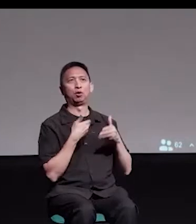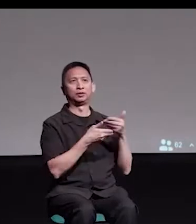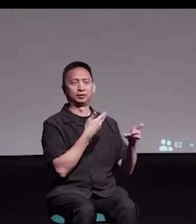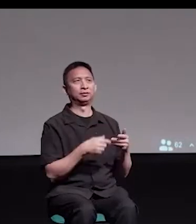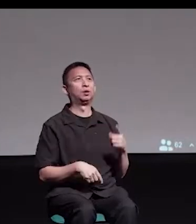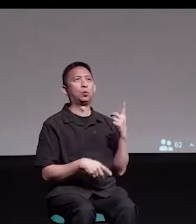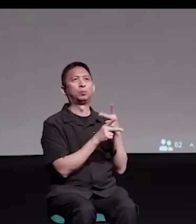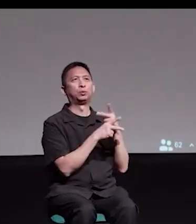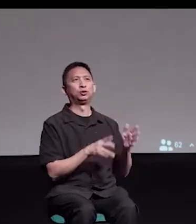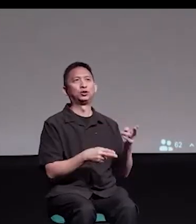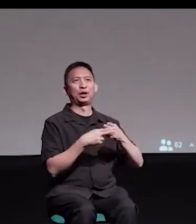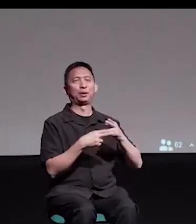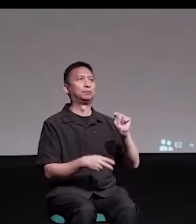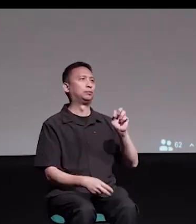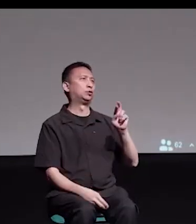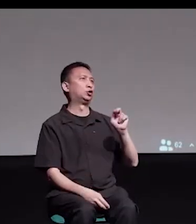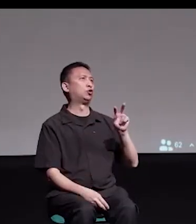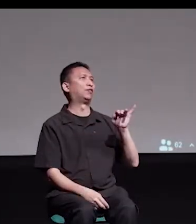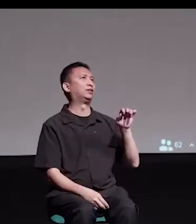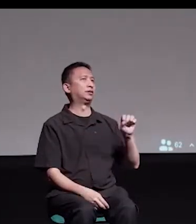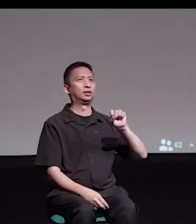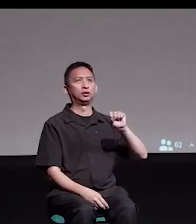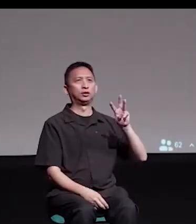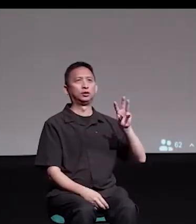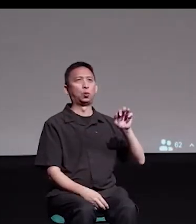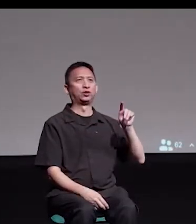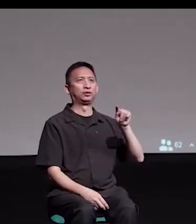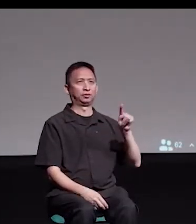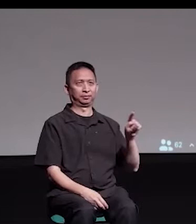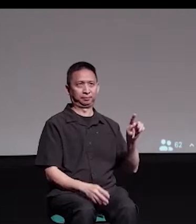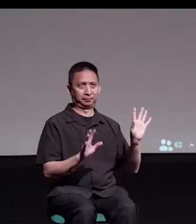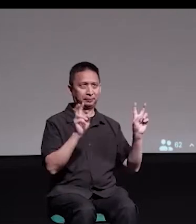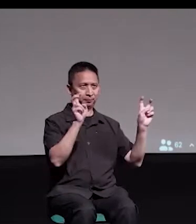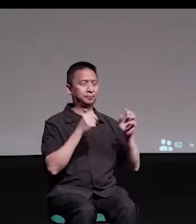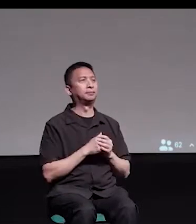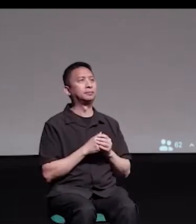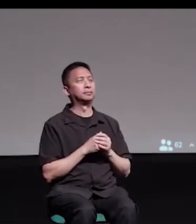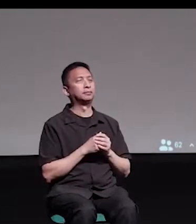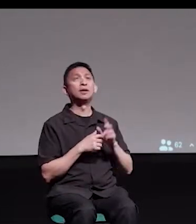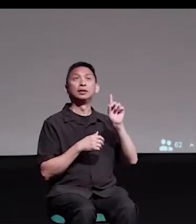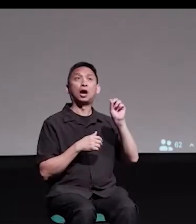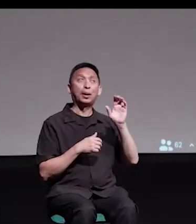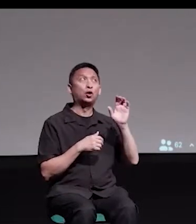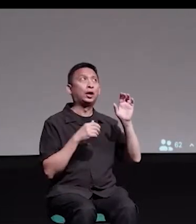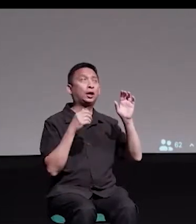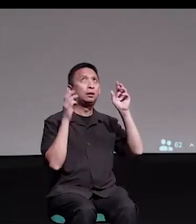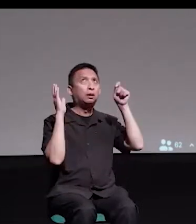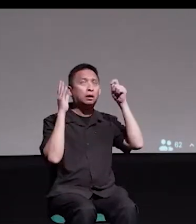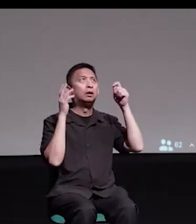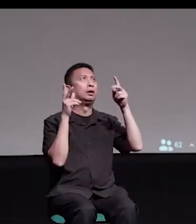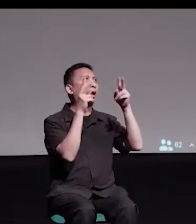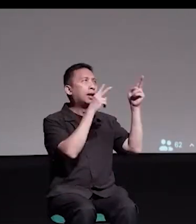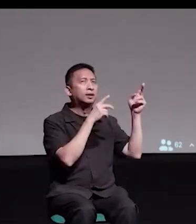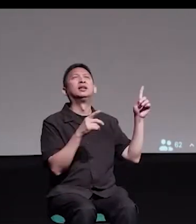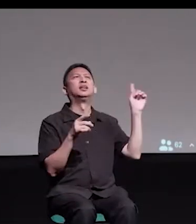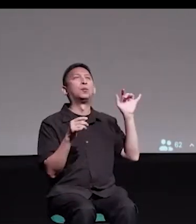a producer named Travis Swartz. So thank you, Travis. But it says, editing a documentary is akin to someone handing you a